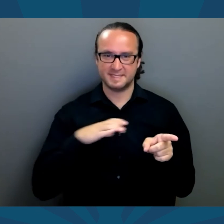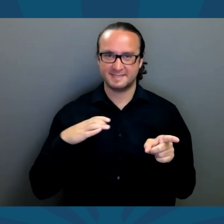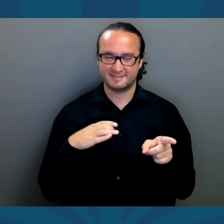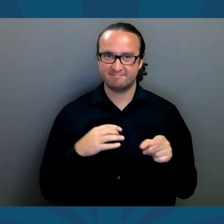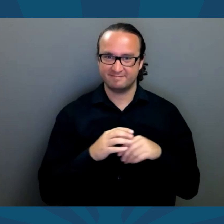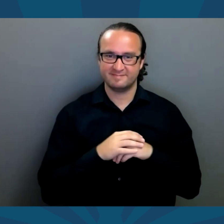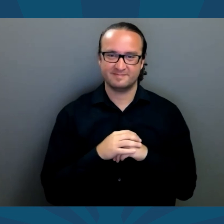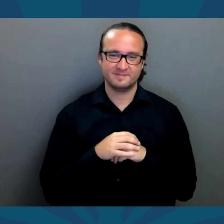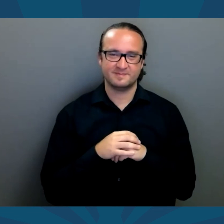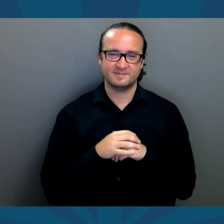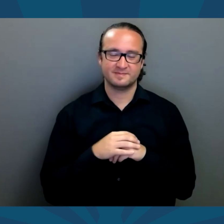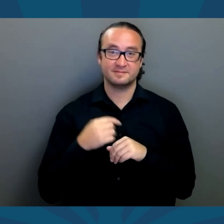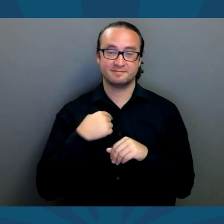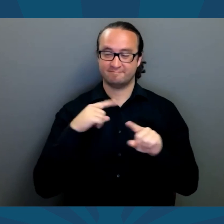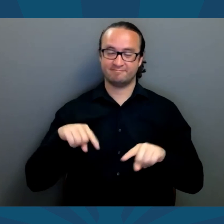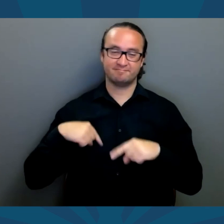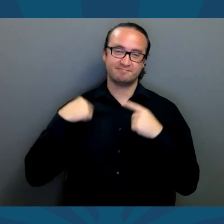those committees.